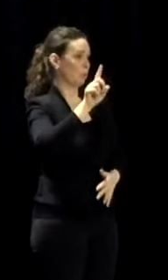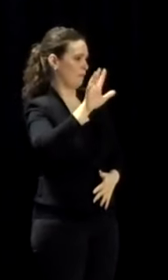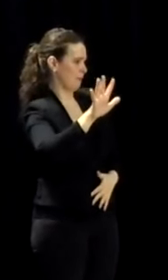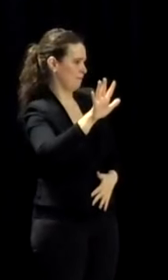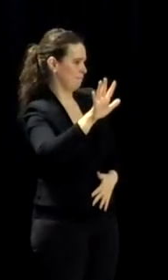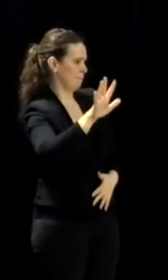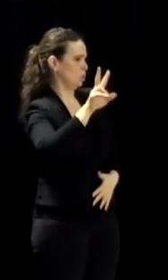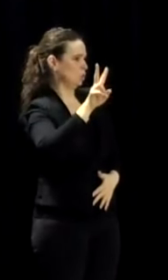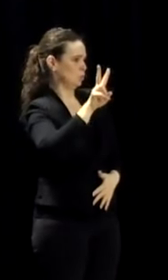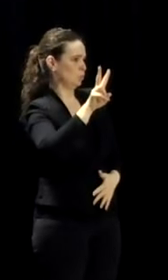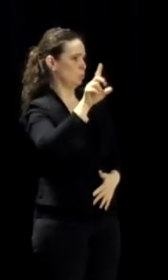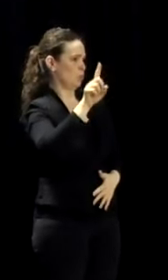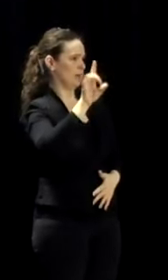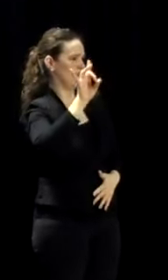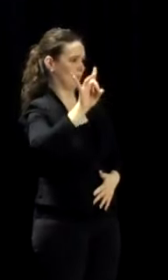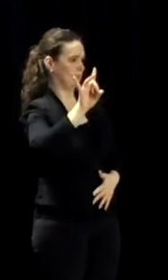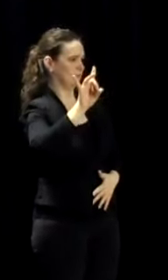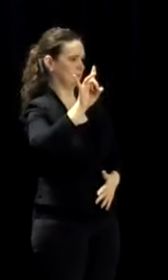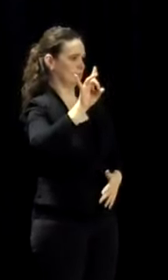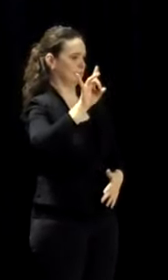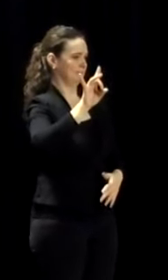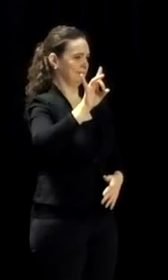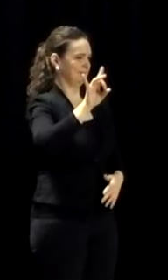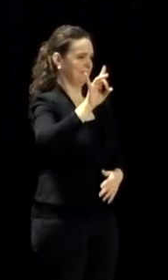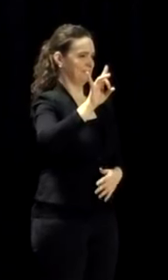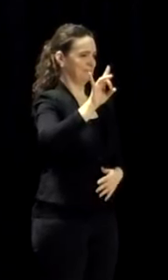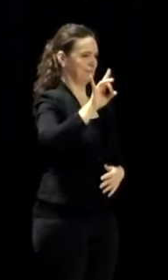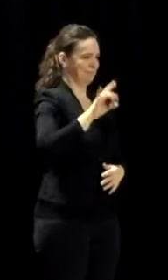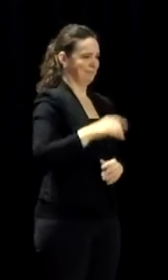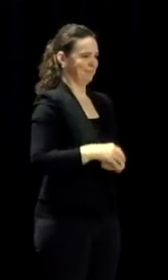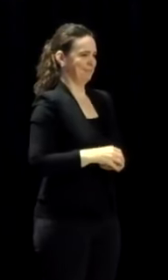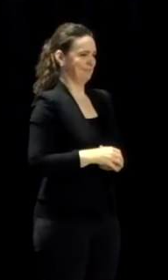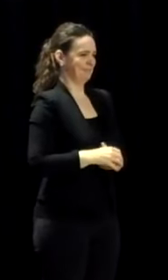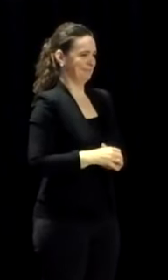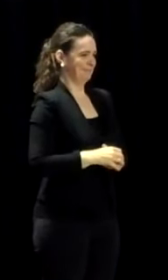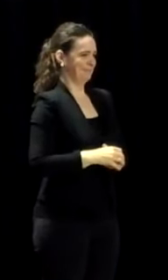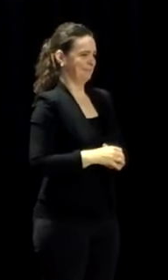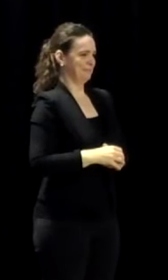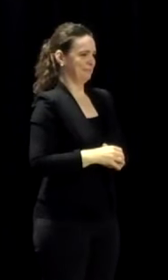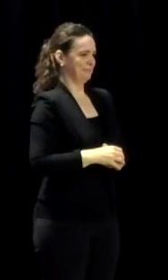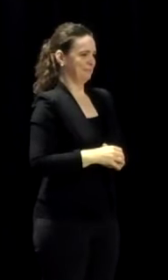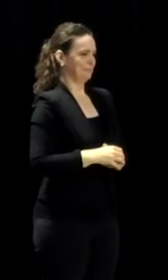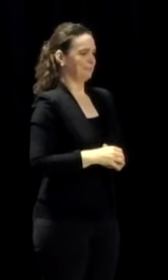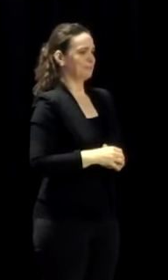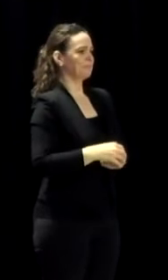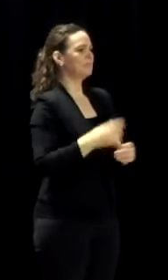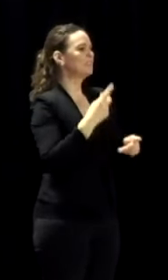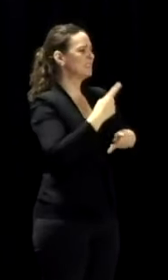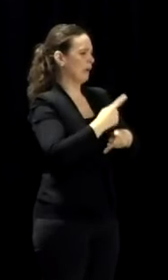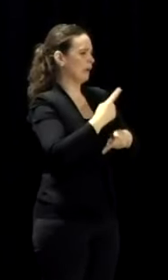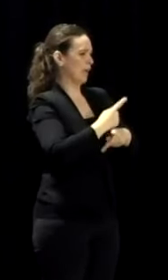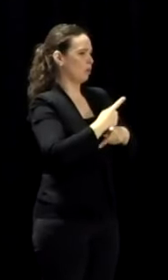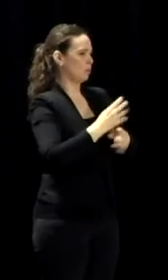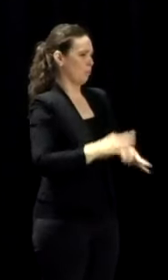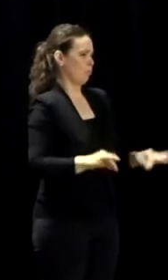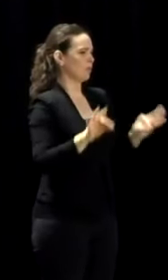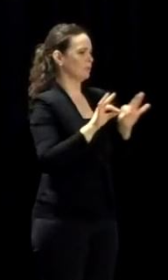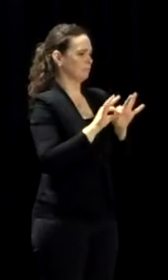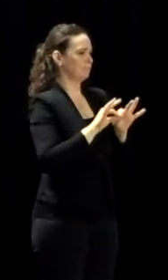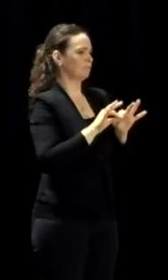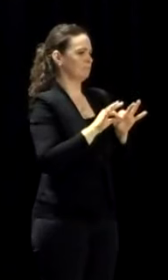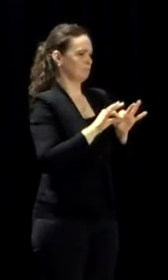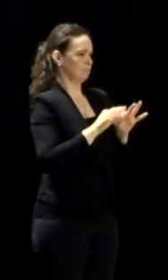315-218-1987. Daycare, we have daycare slots available. We talk about this every day. This has been very useful for keeping our first responders, our